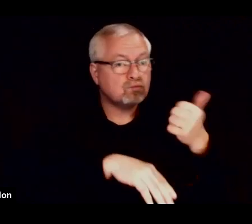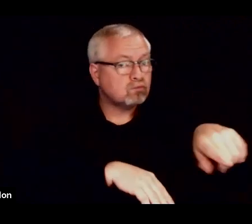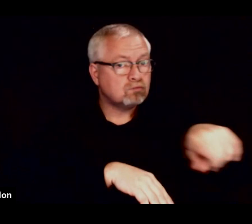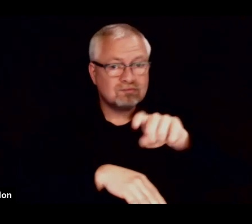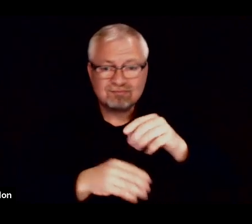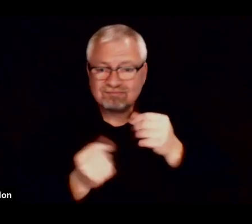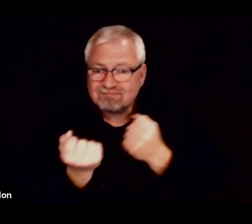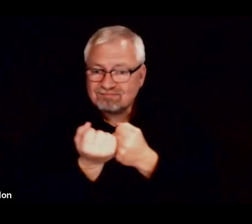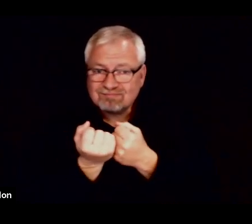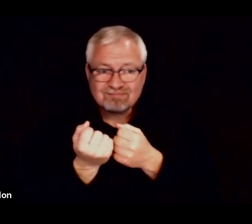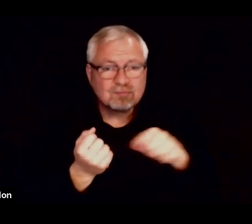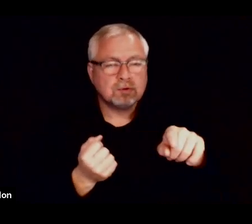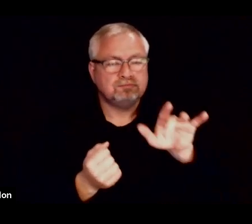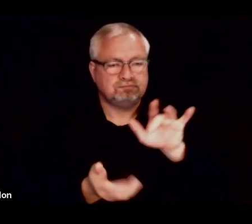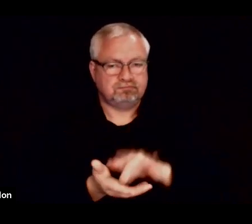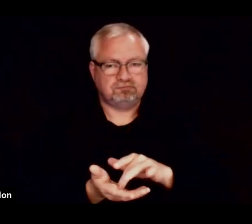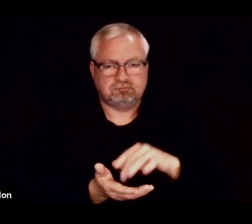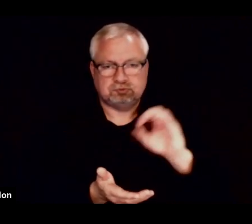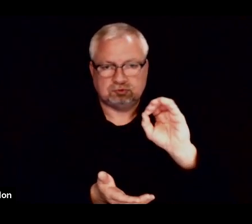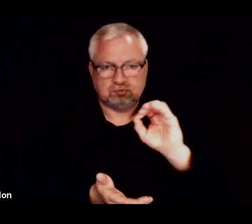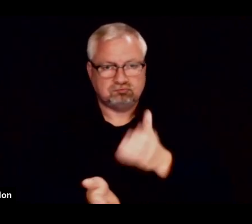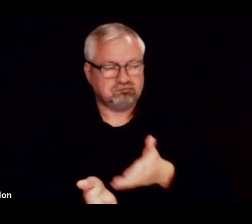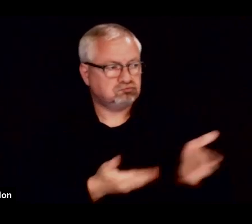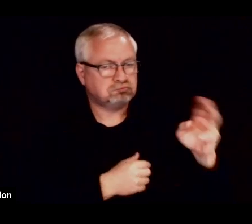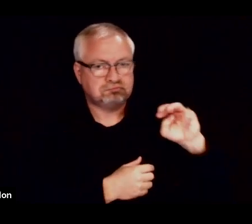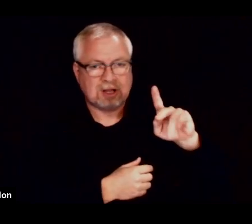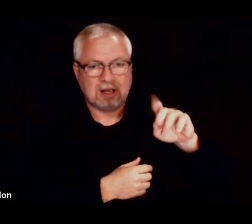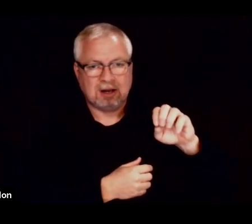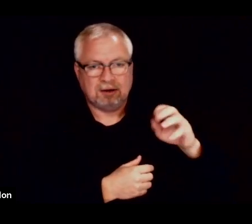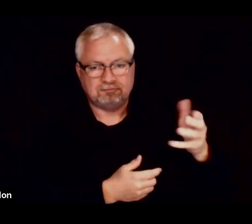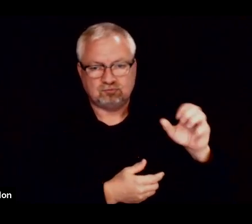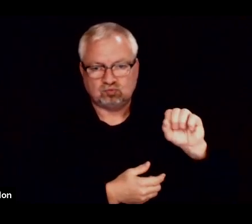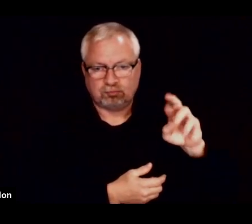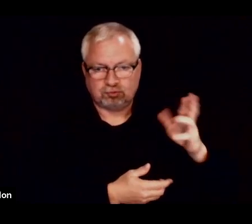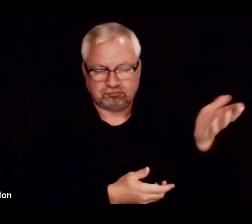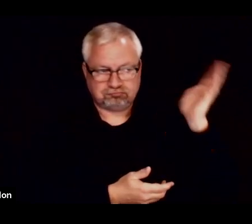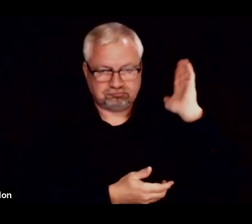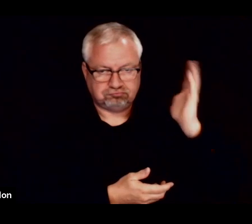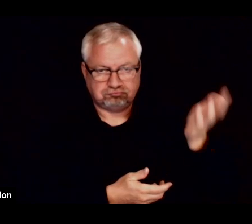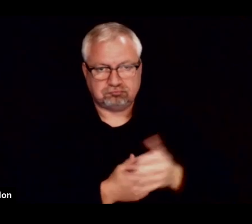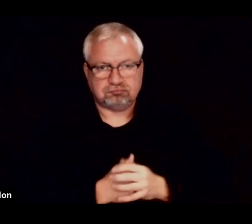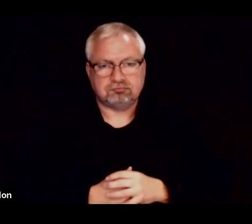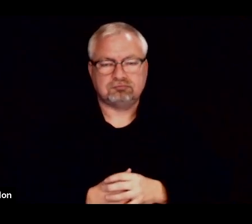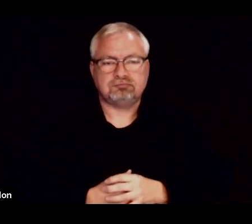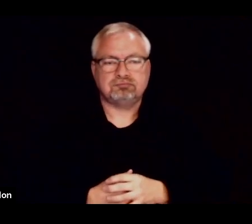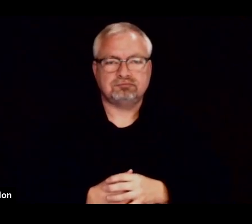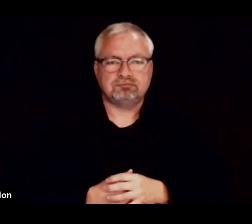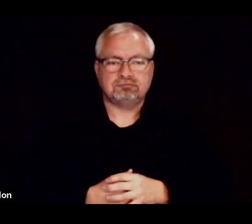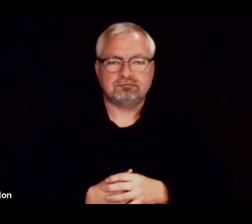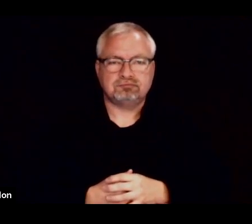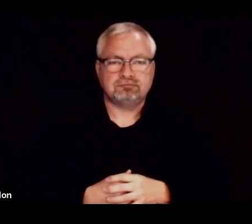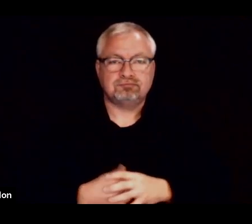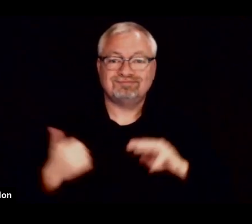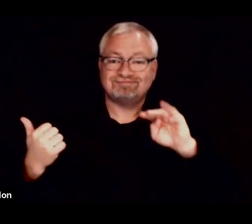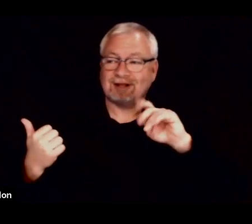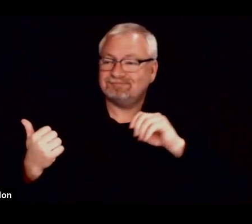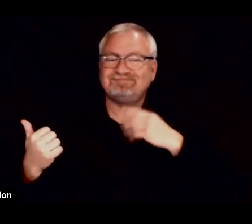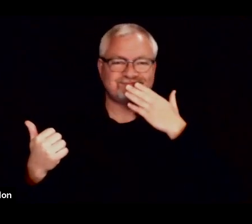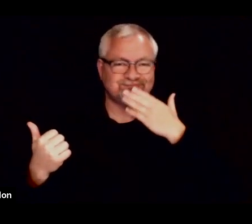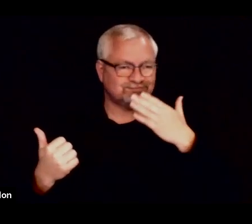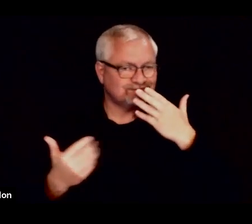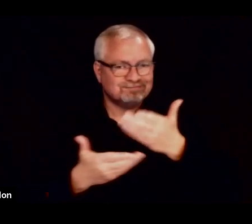to your speaker today, Mike Schomer. Thank you. Please go ahead, sir. Thank you, operator. And thank you to everyone for joining us